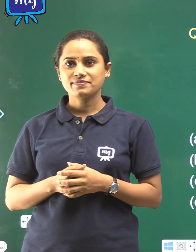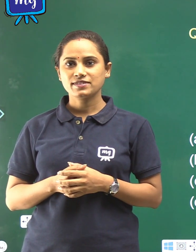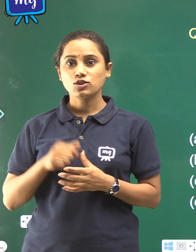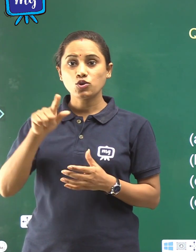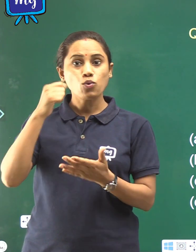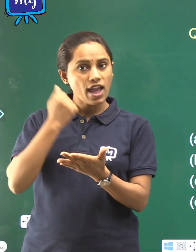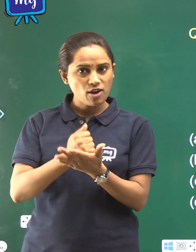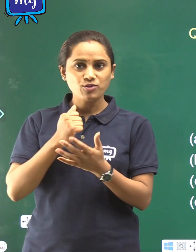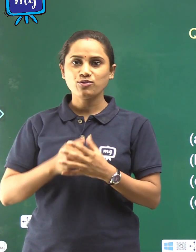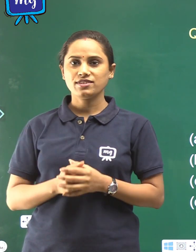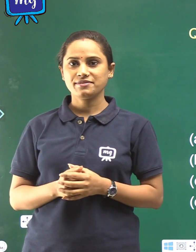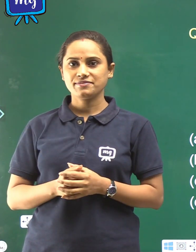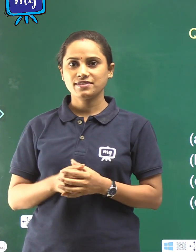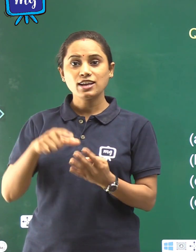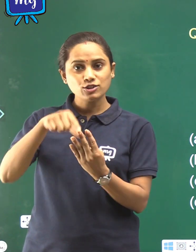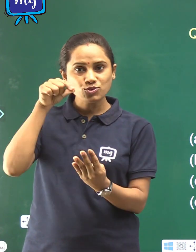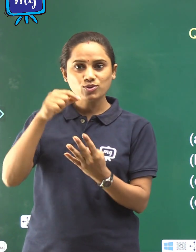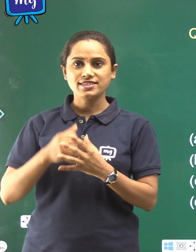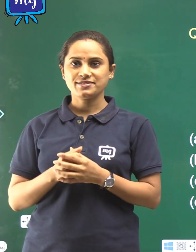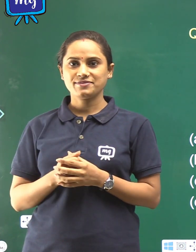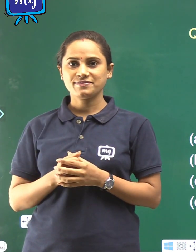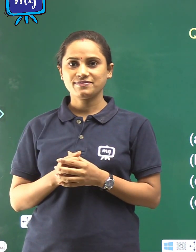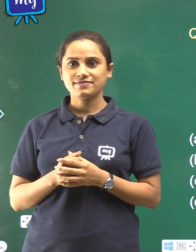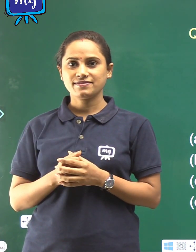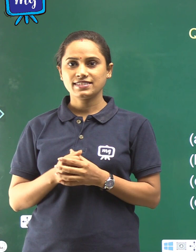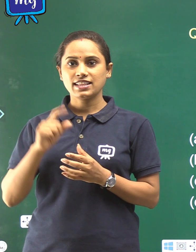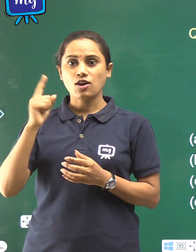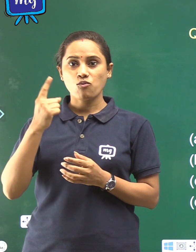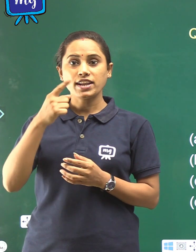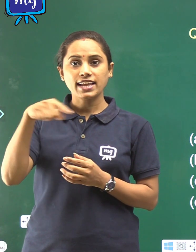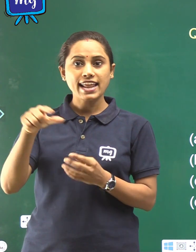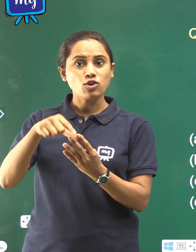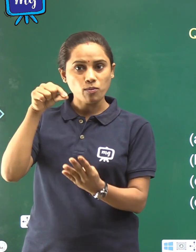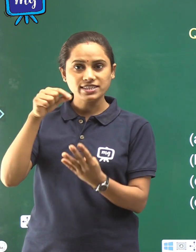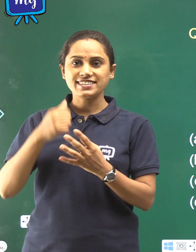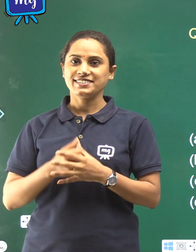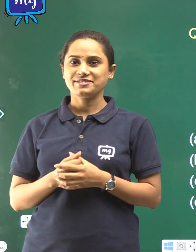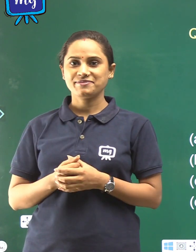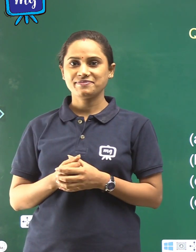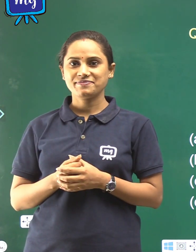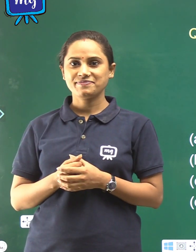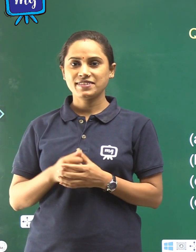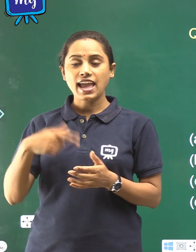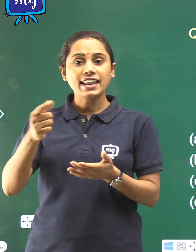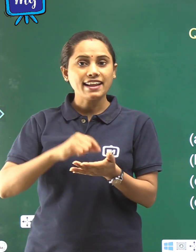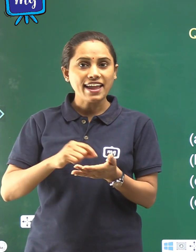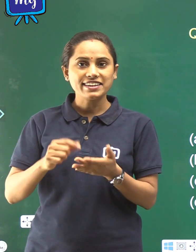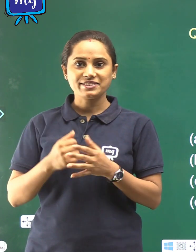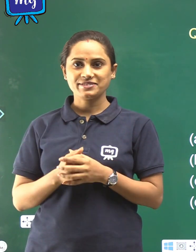You have to choose one correct option and